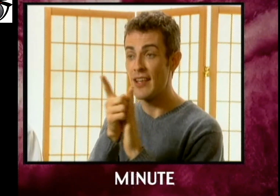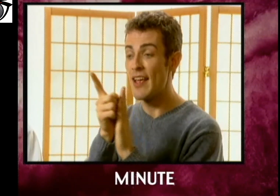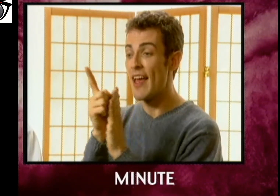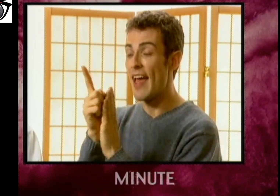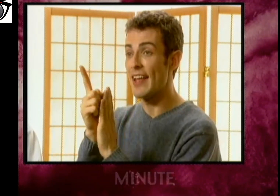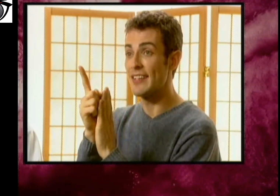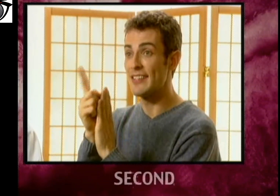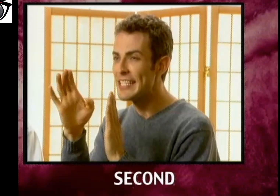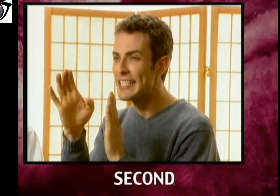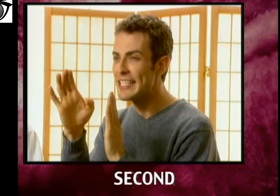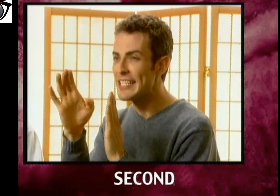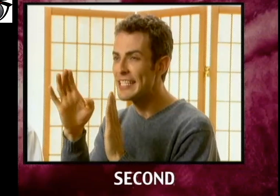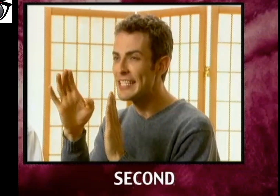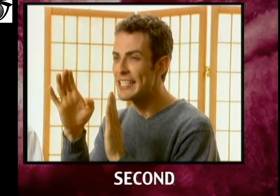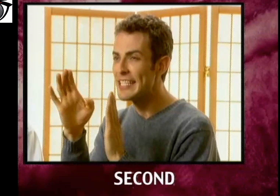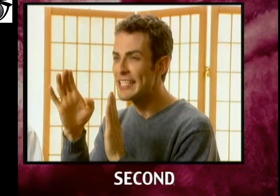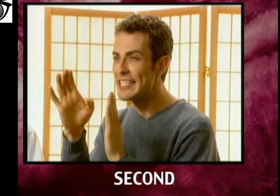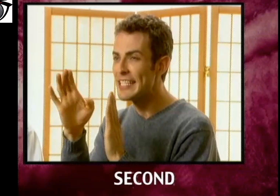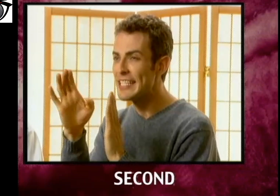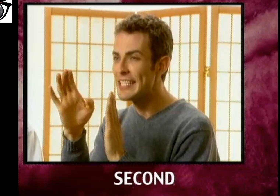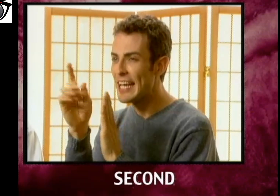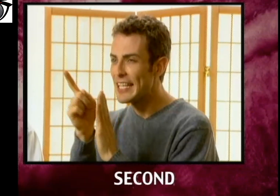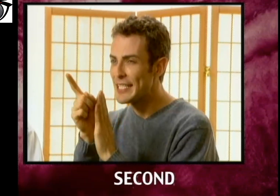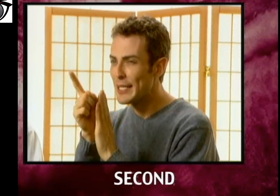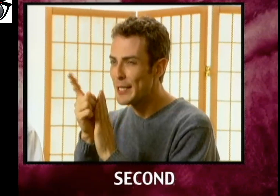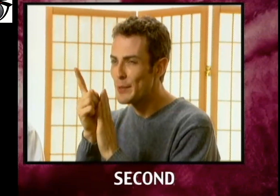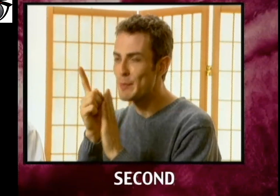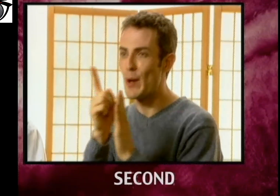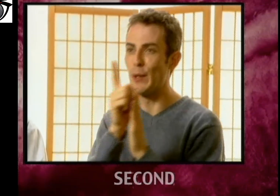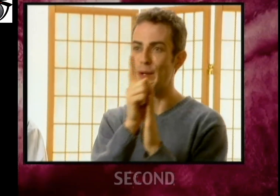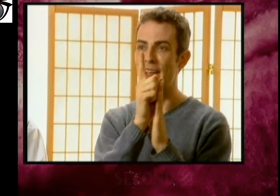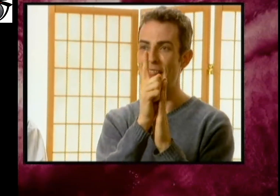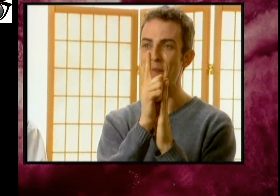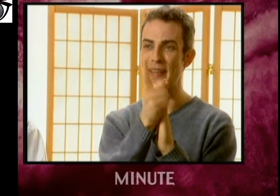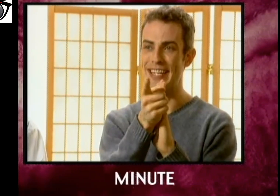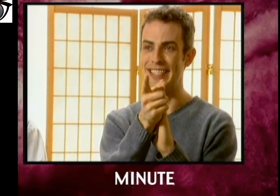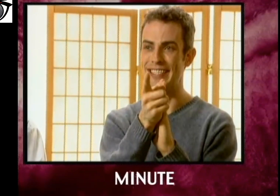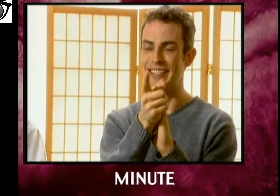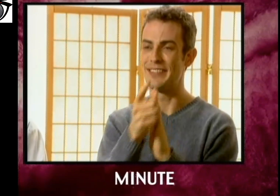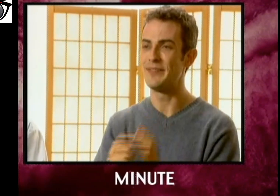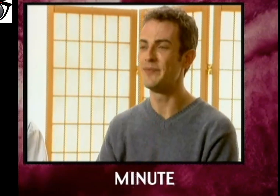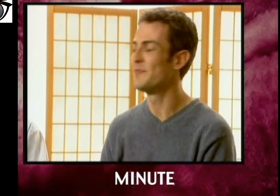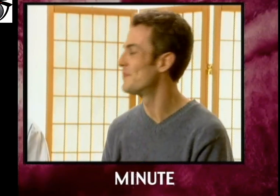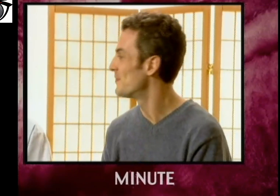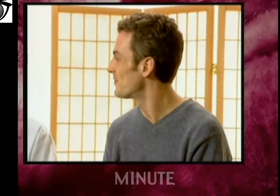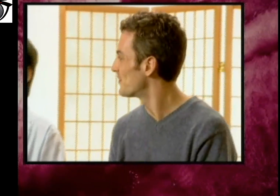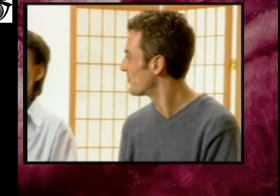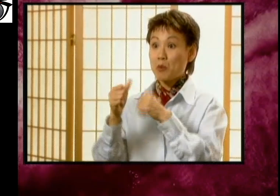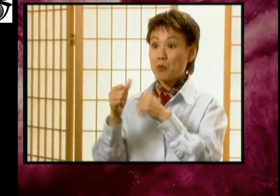Minute and second. Second is a little smaller than minute.